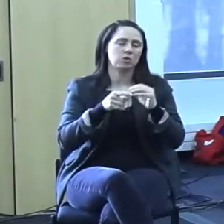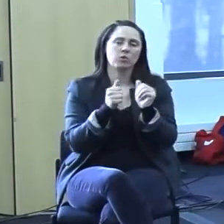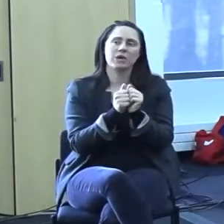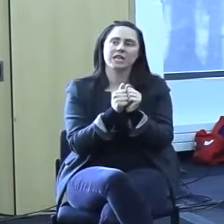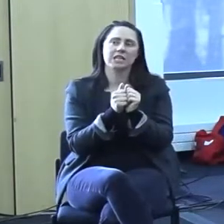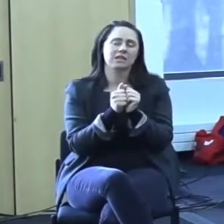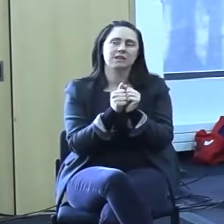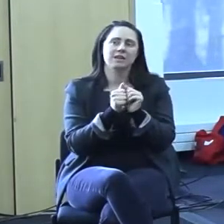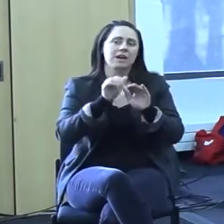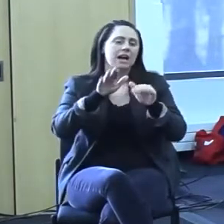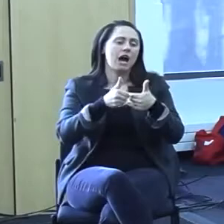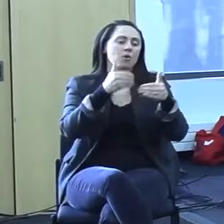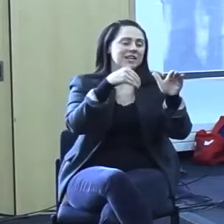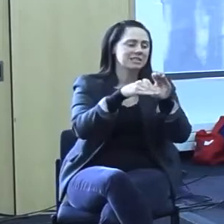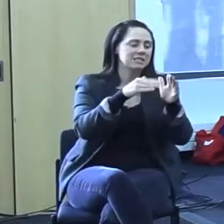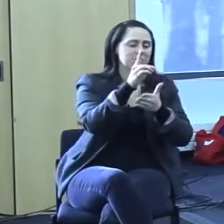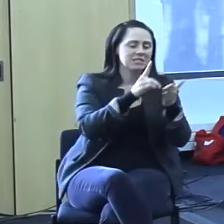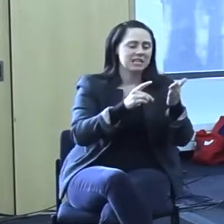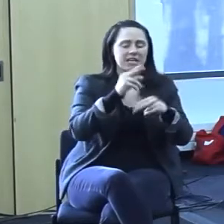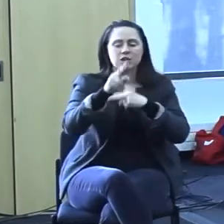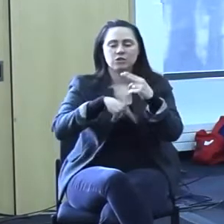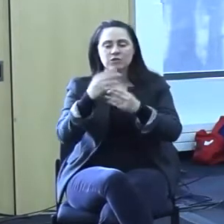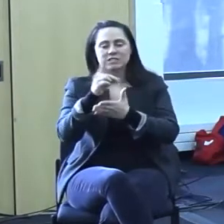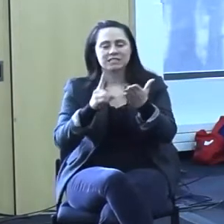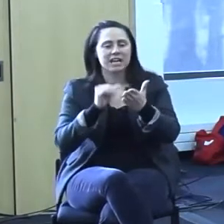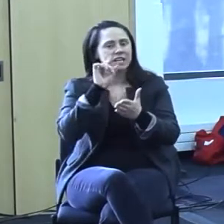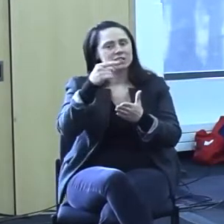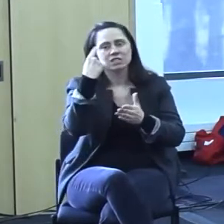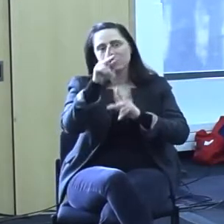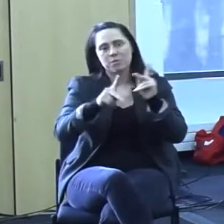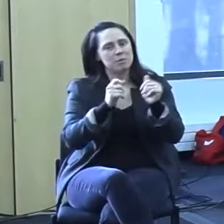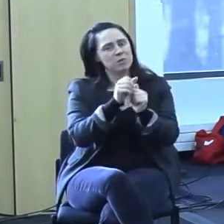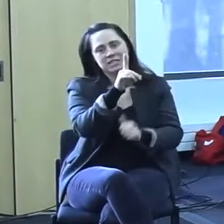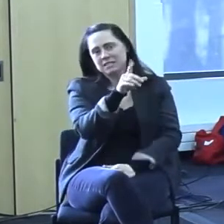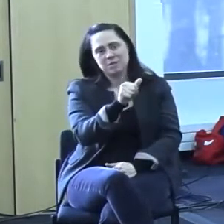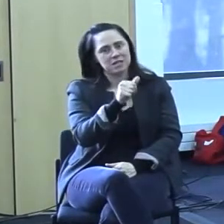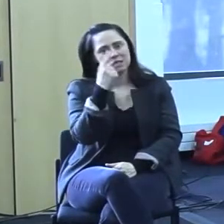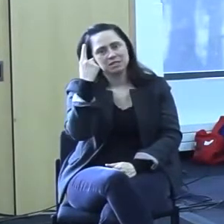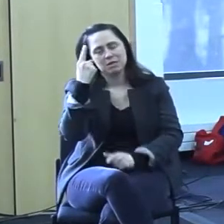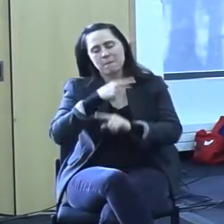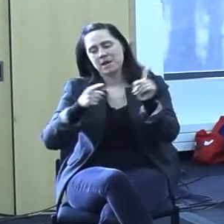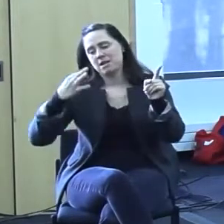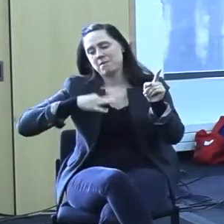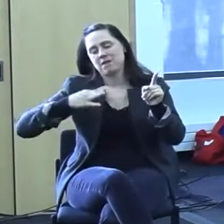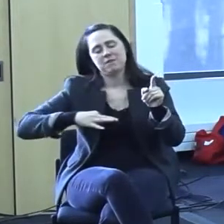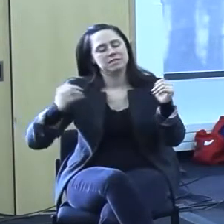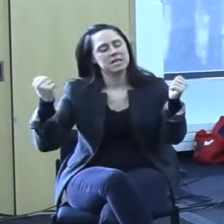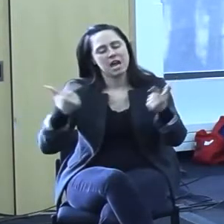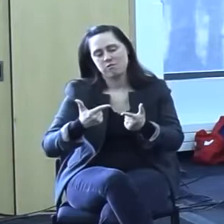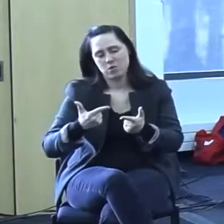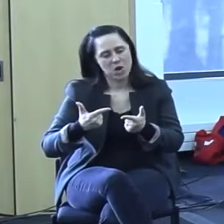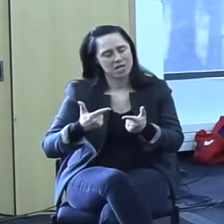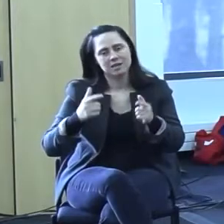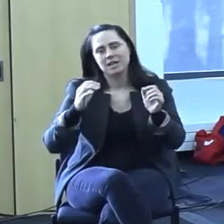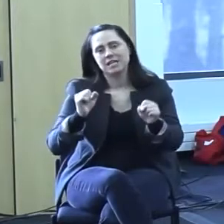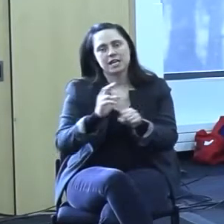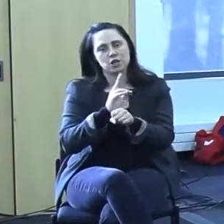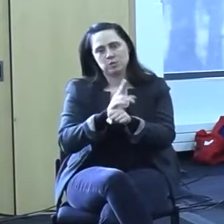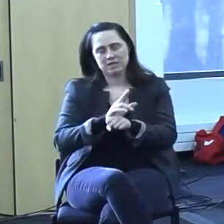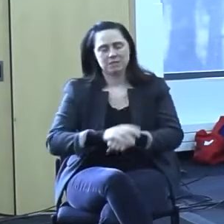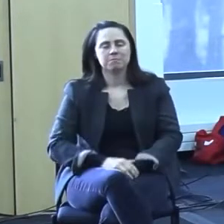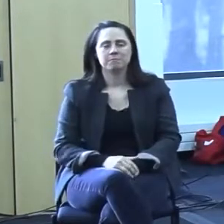how accessible design and universal design is not just for people with disabilities, but anyone can use it.